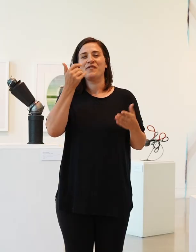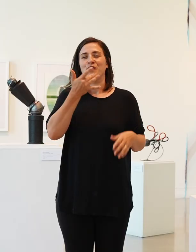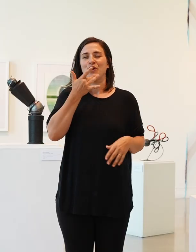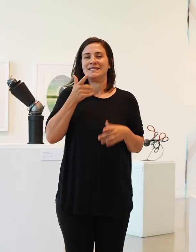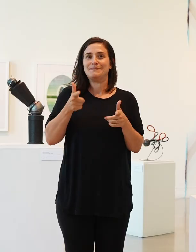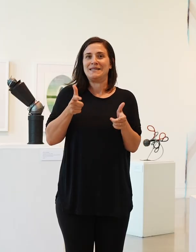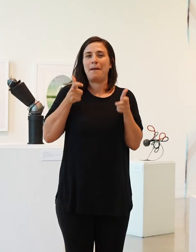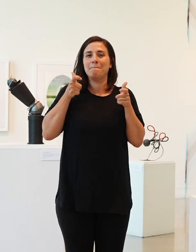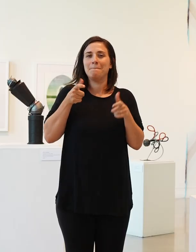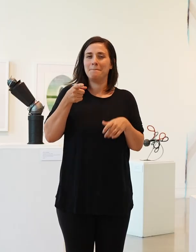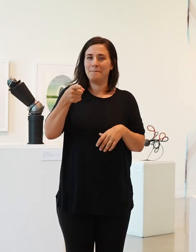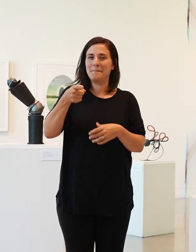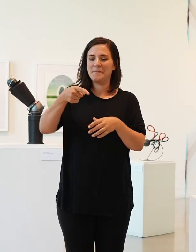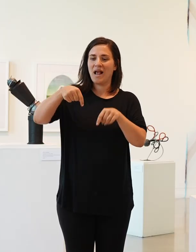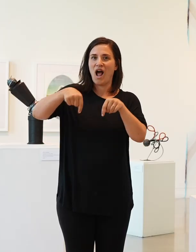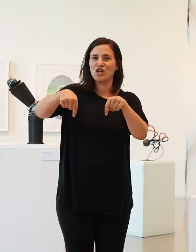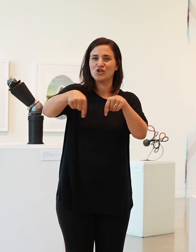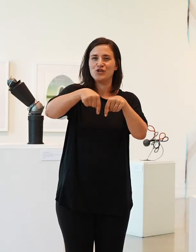So